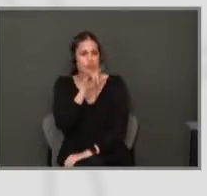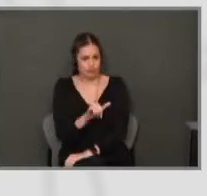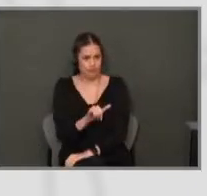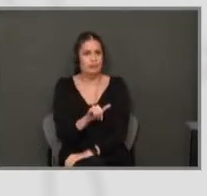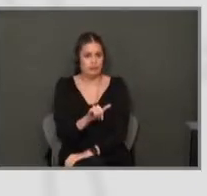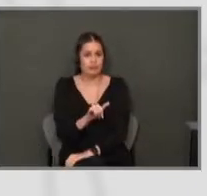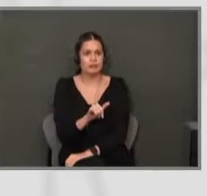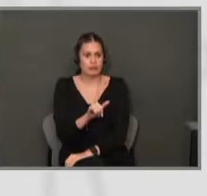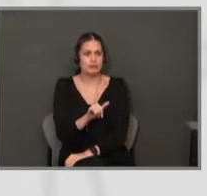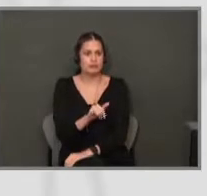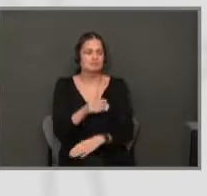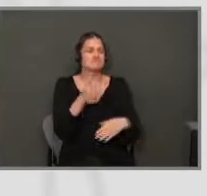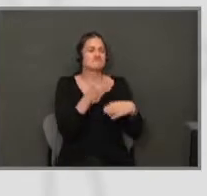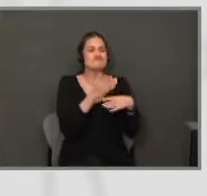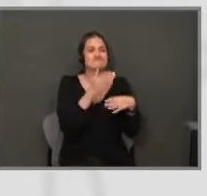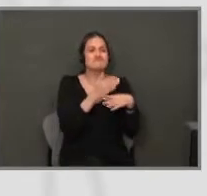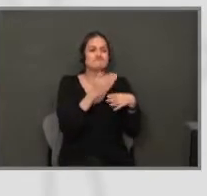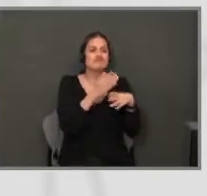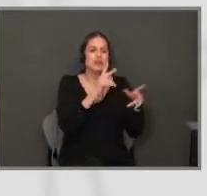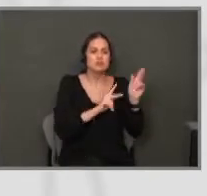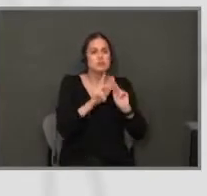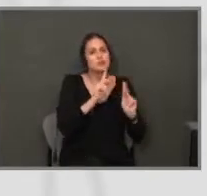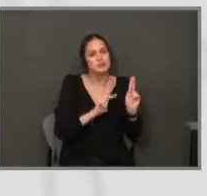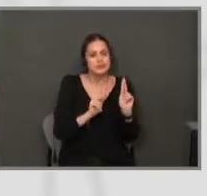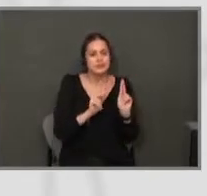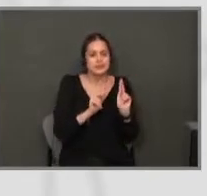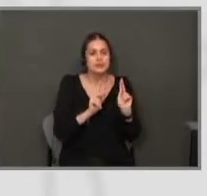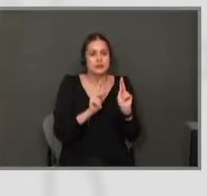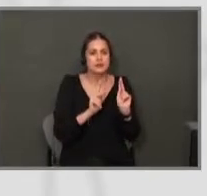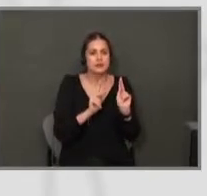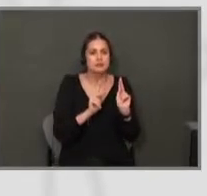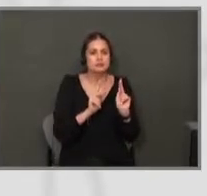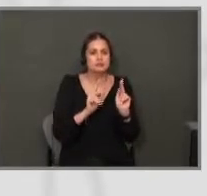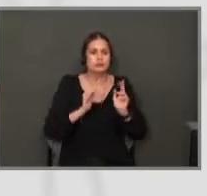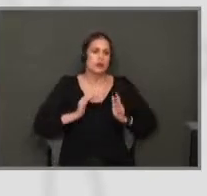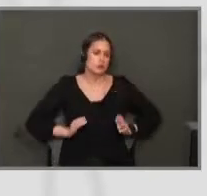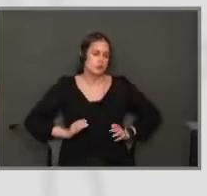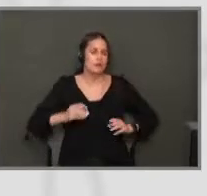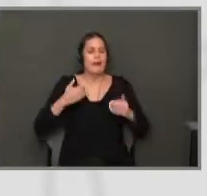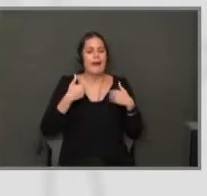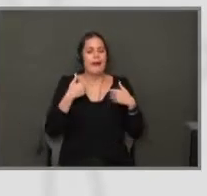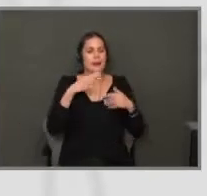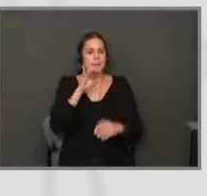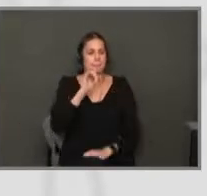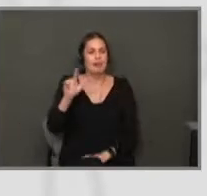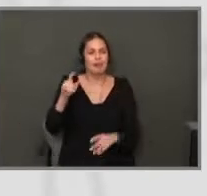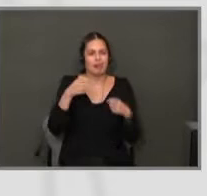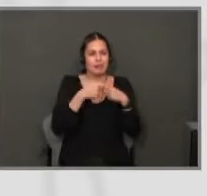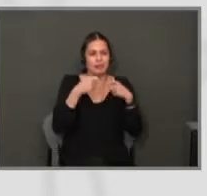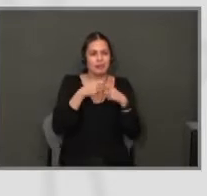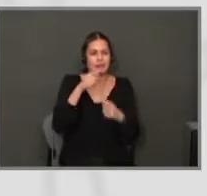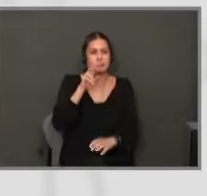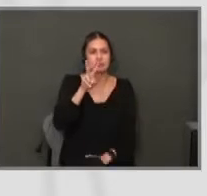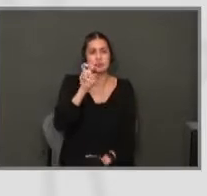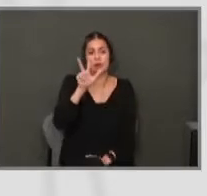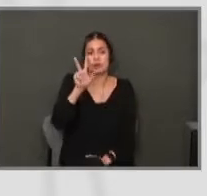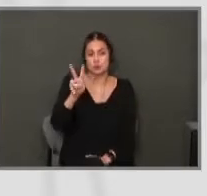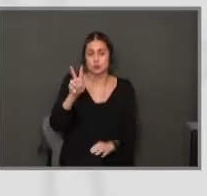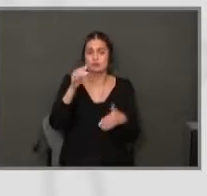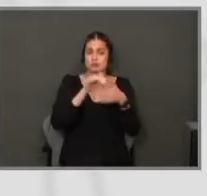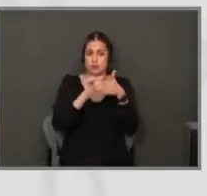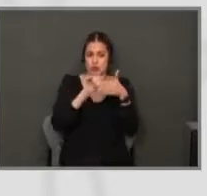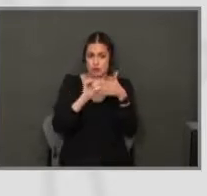And that the average residential customer had an electrical bill of $230 in the month of